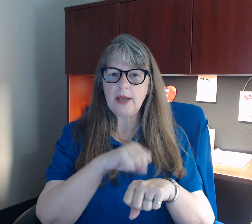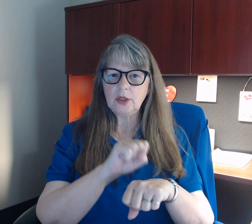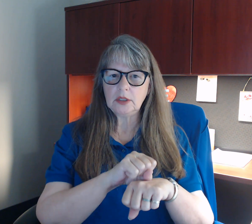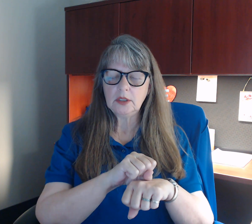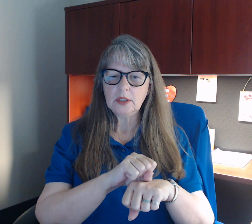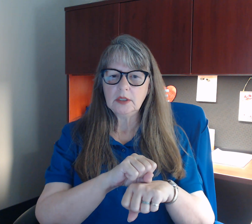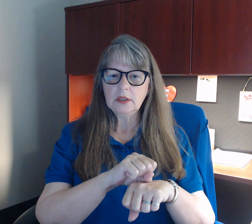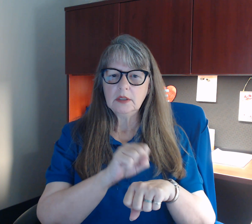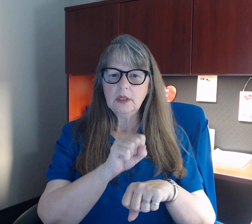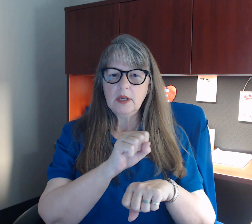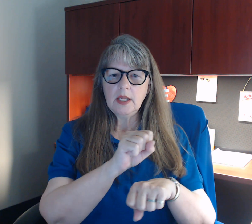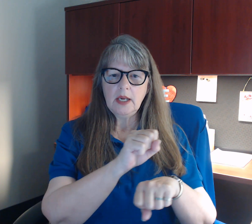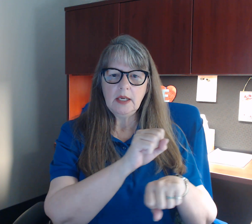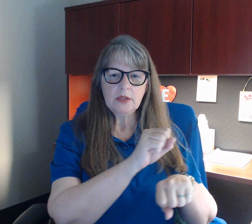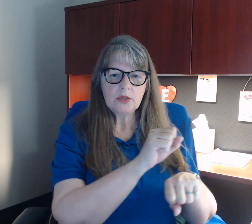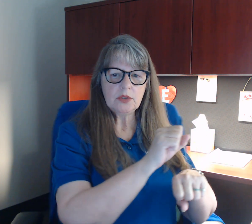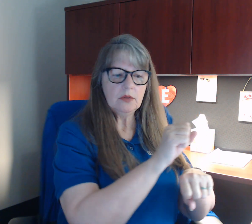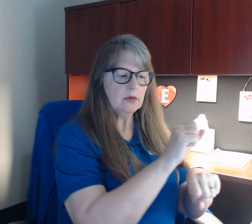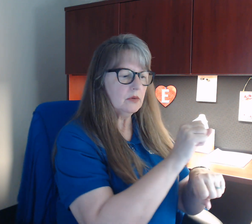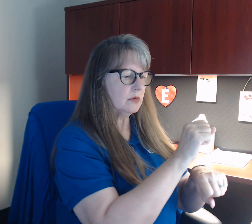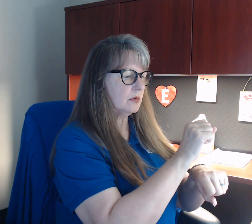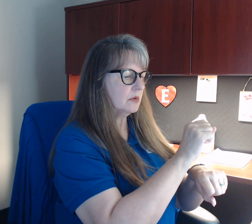matter. And it's